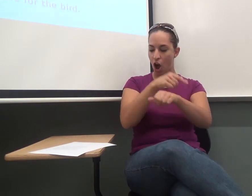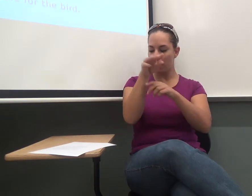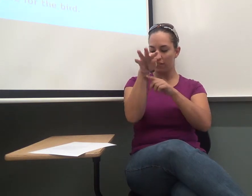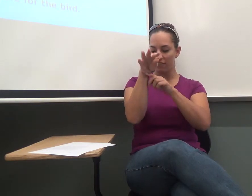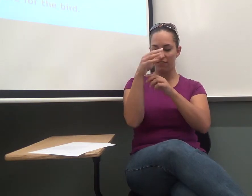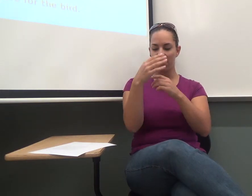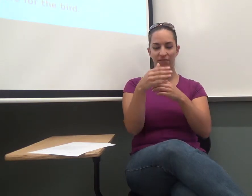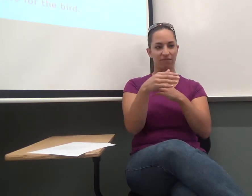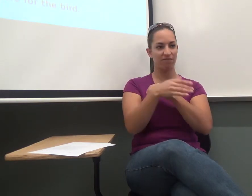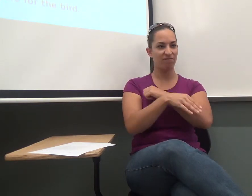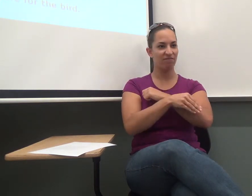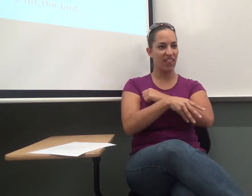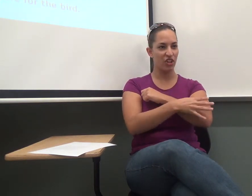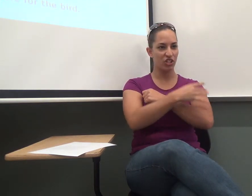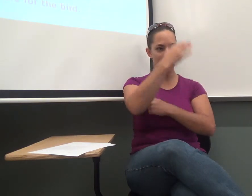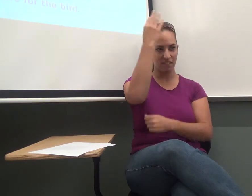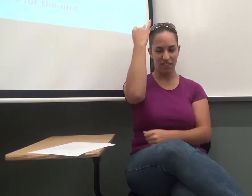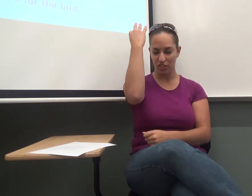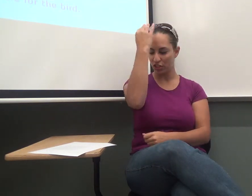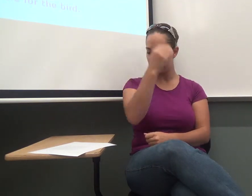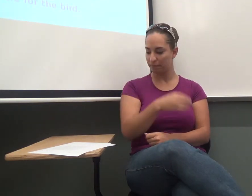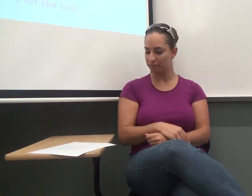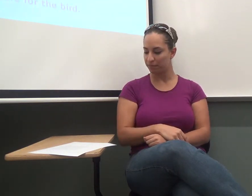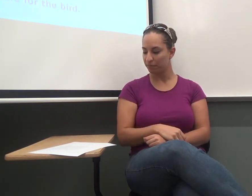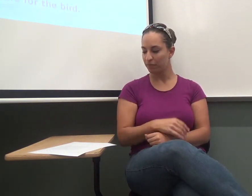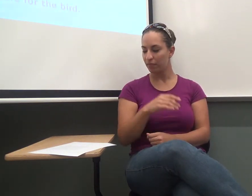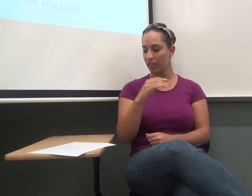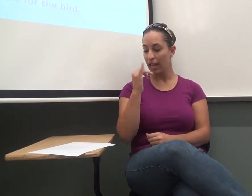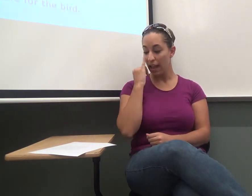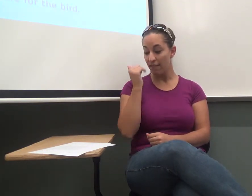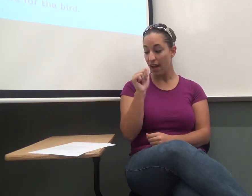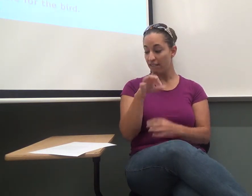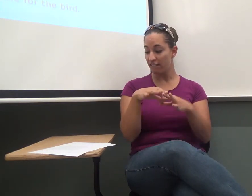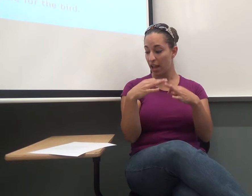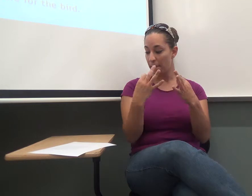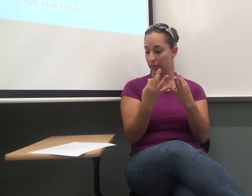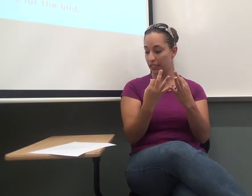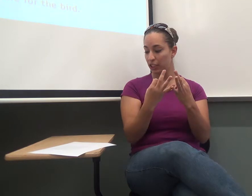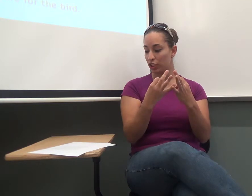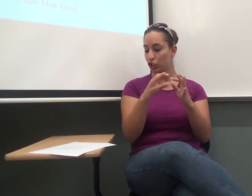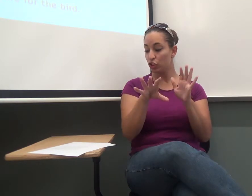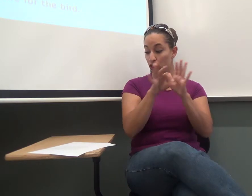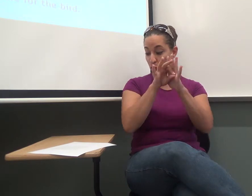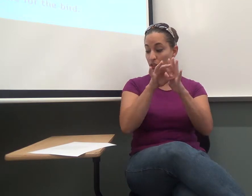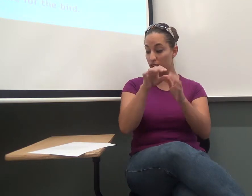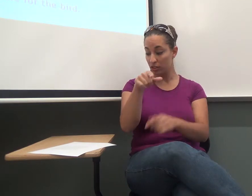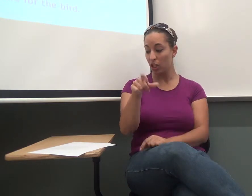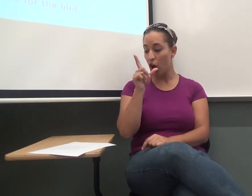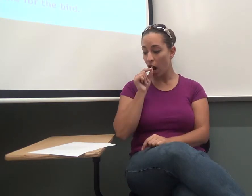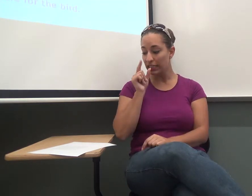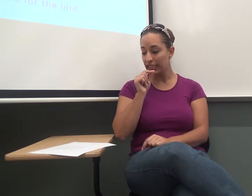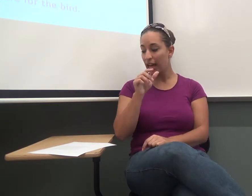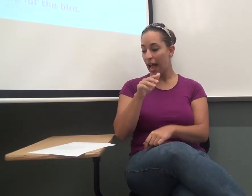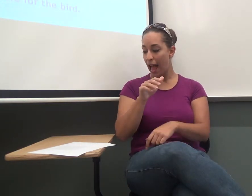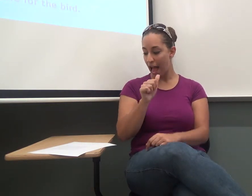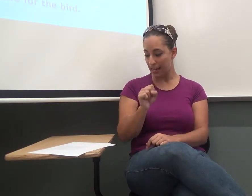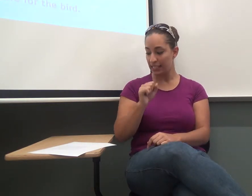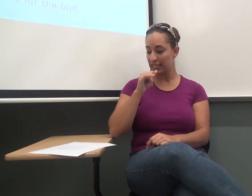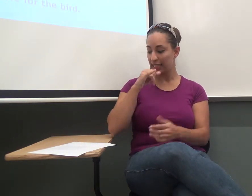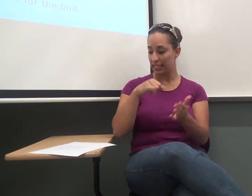bird. Are these the big parrot ones or the little ones? I think the cockatiels, aren't they the large birds? Like Beretta's bird. Yeah. We used to